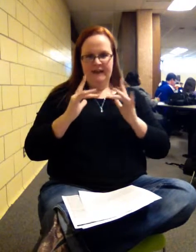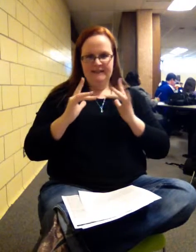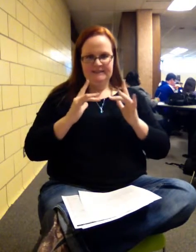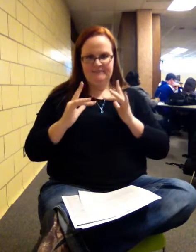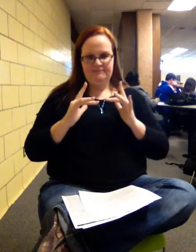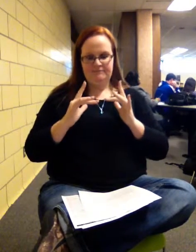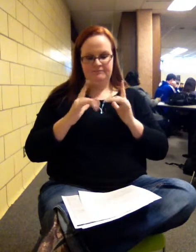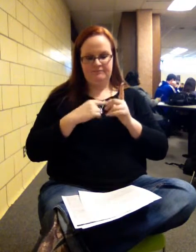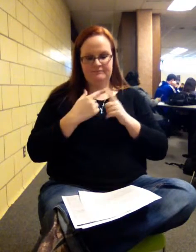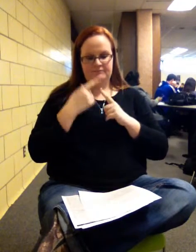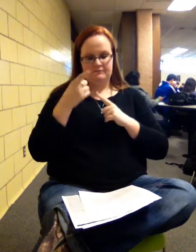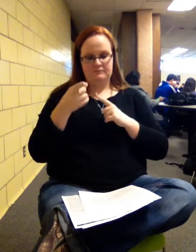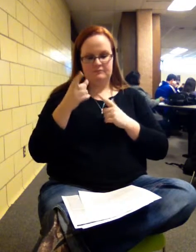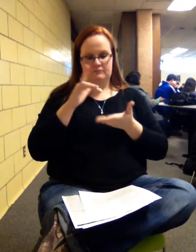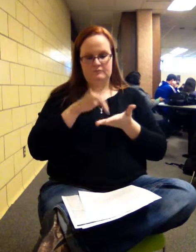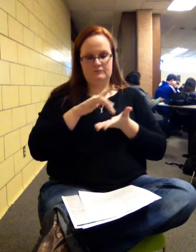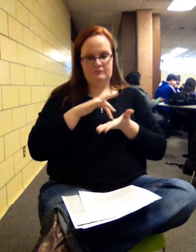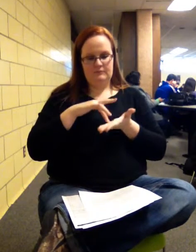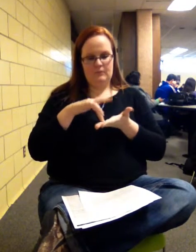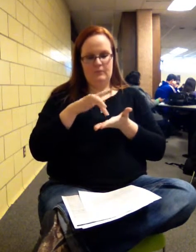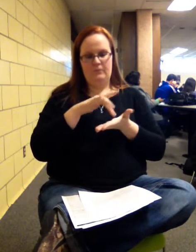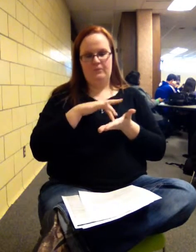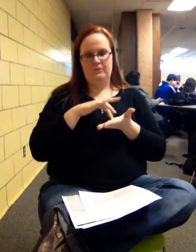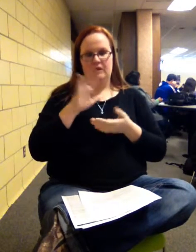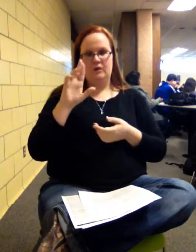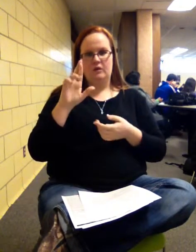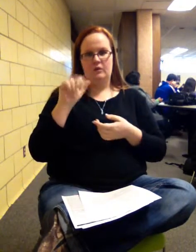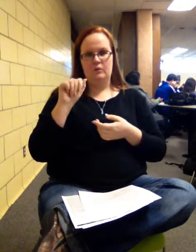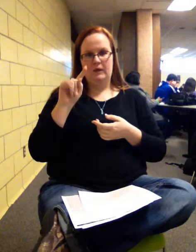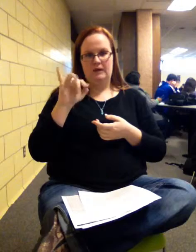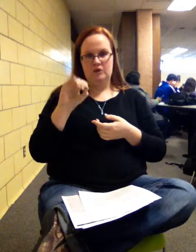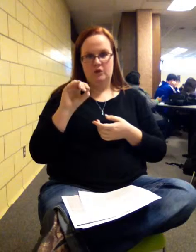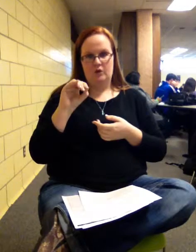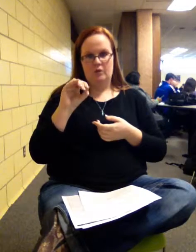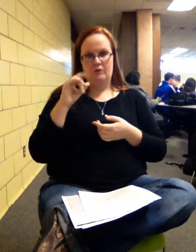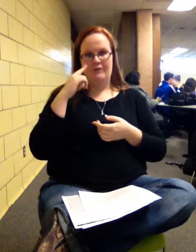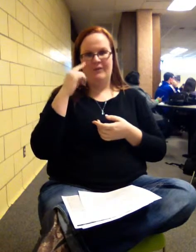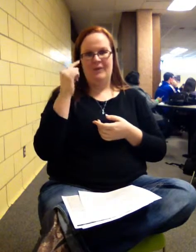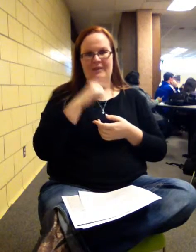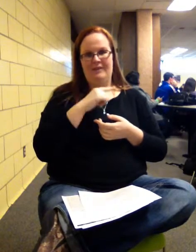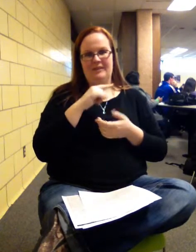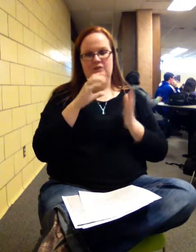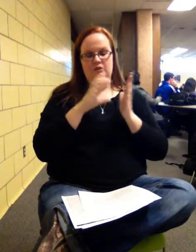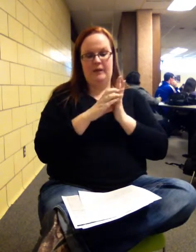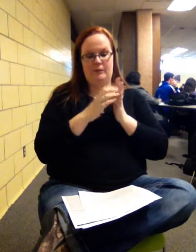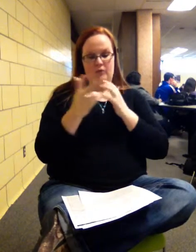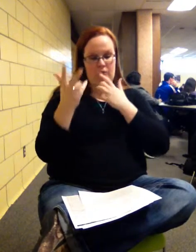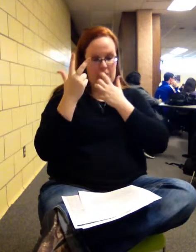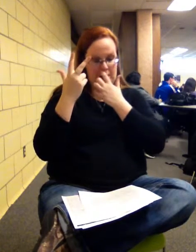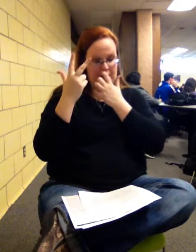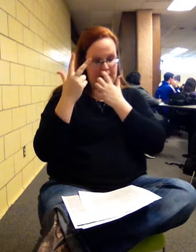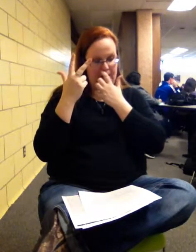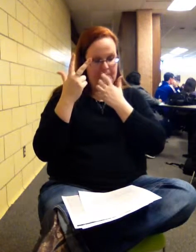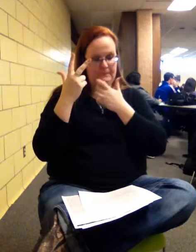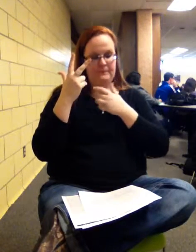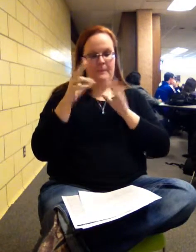you're going to calculate all of the ratios on this chapter 3 handout except number 5